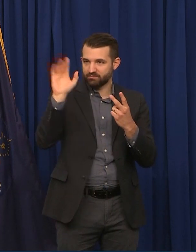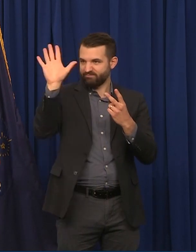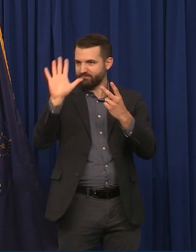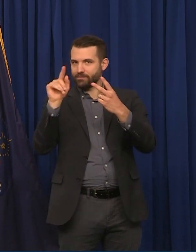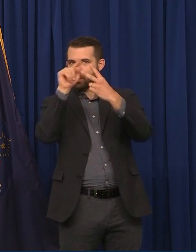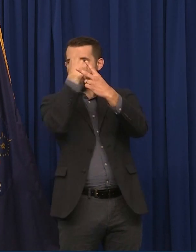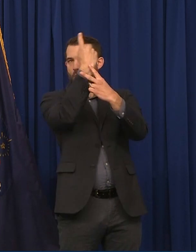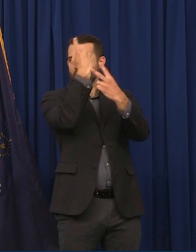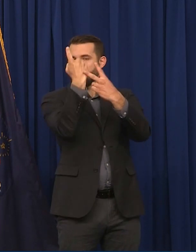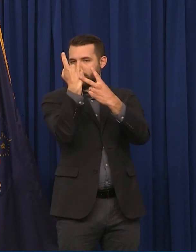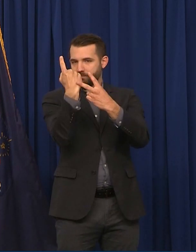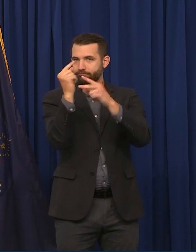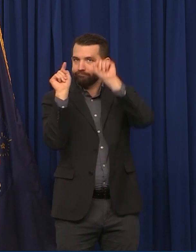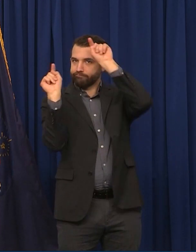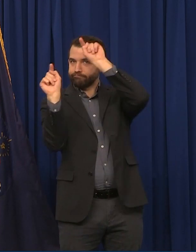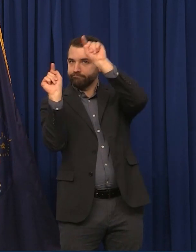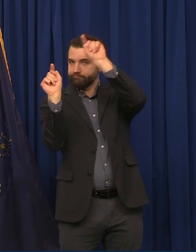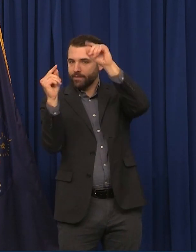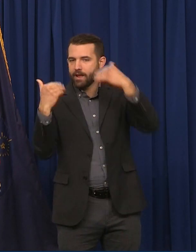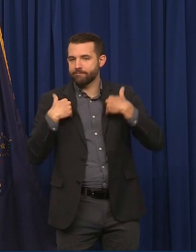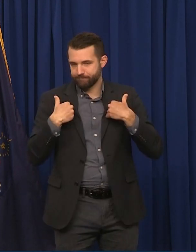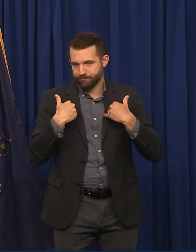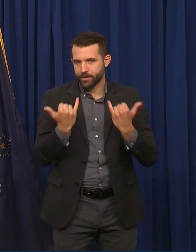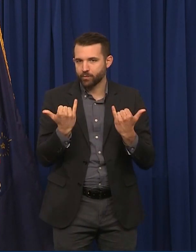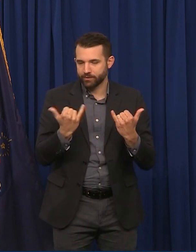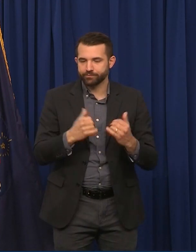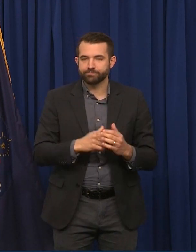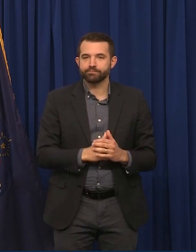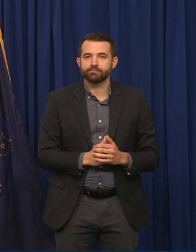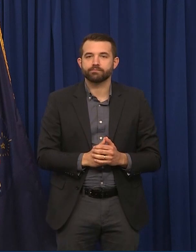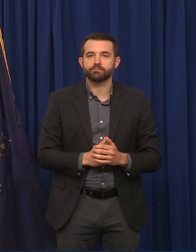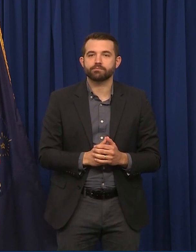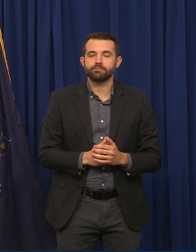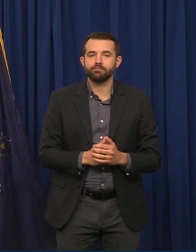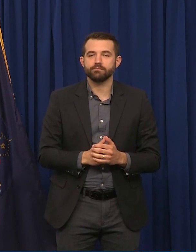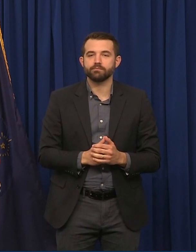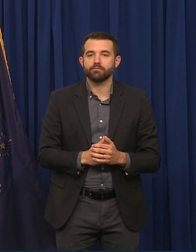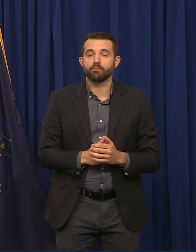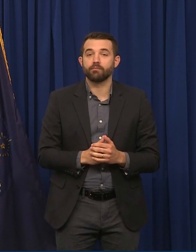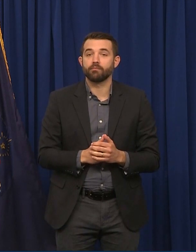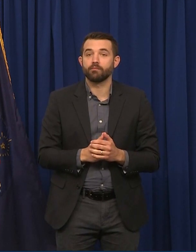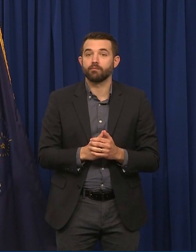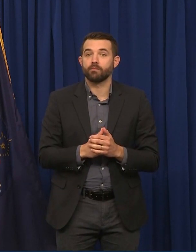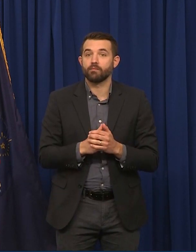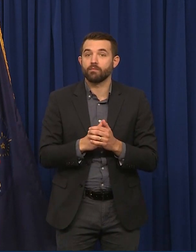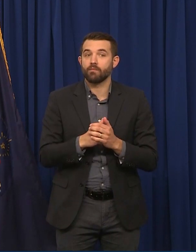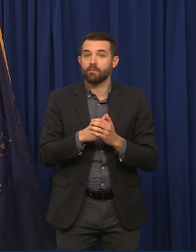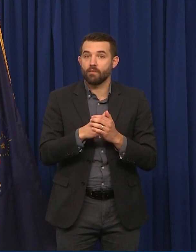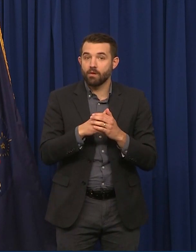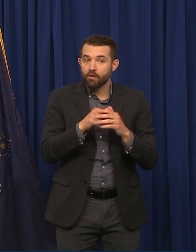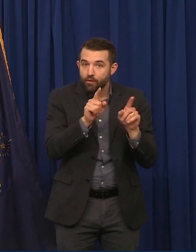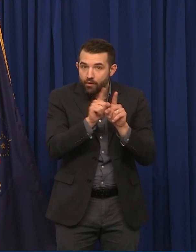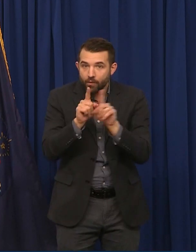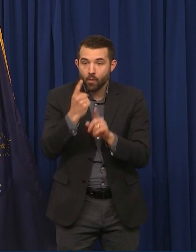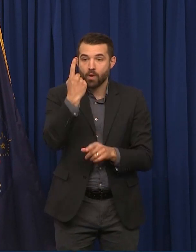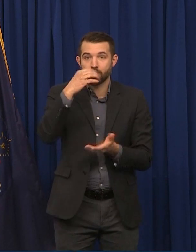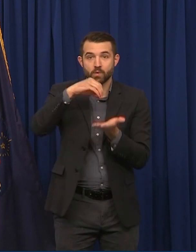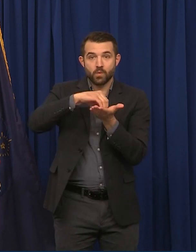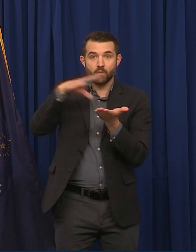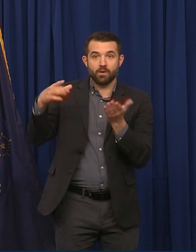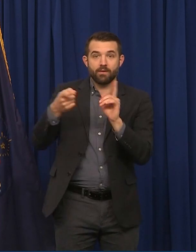We're also able to report a case of COVID-19 in a student associated with the Thornton